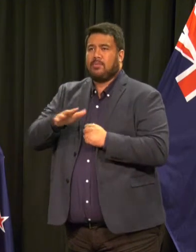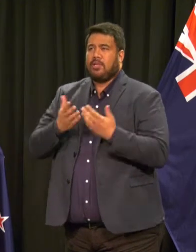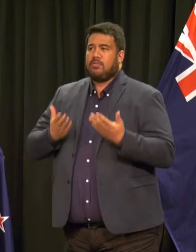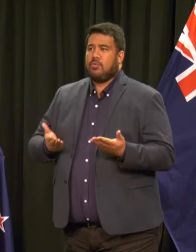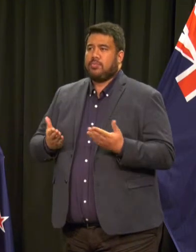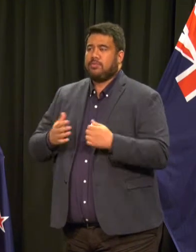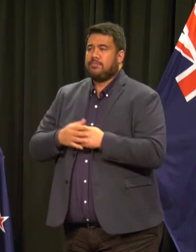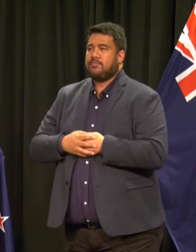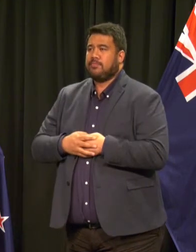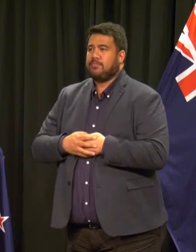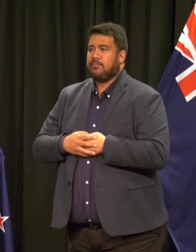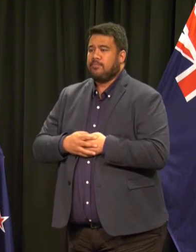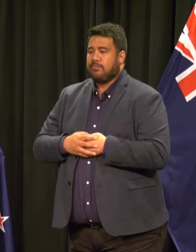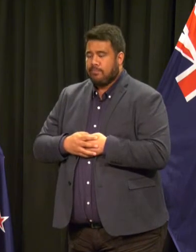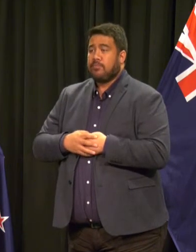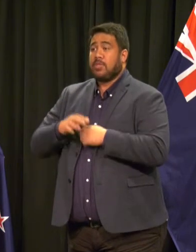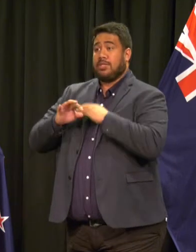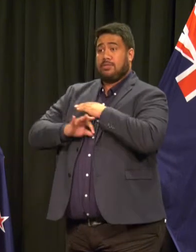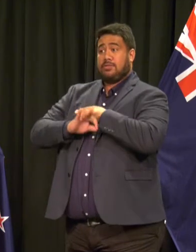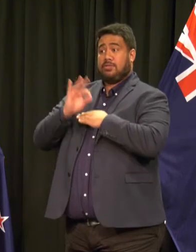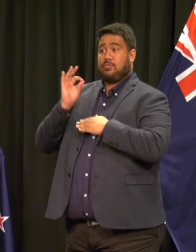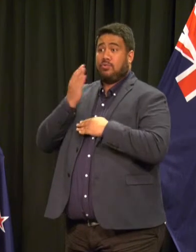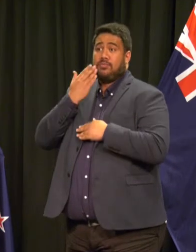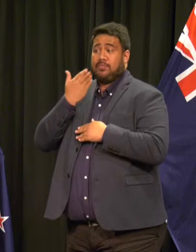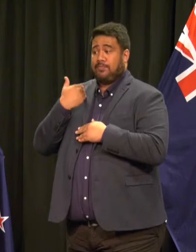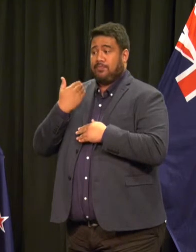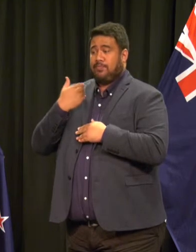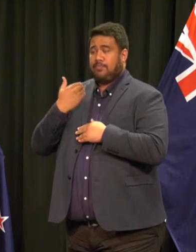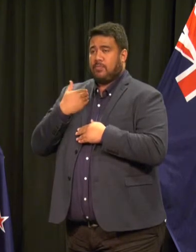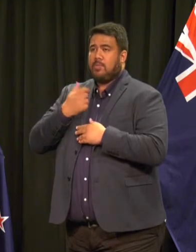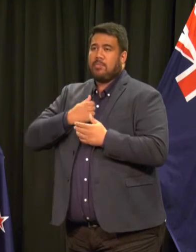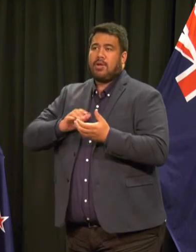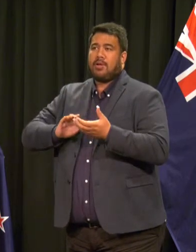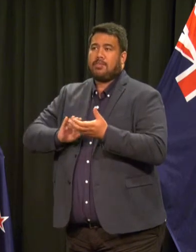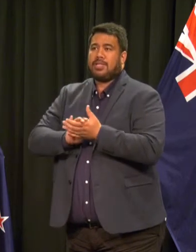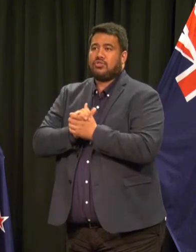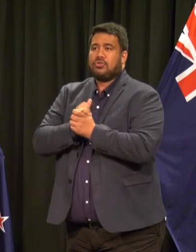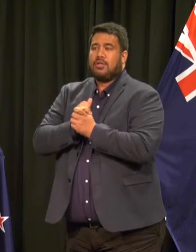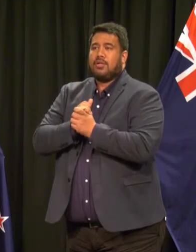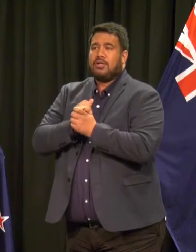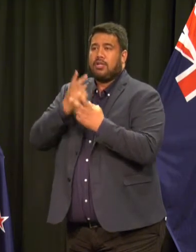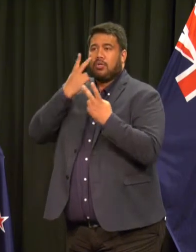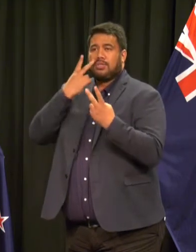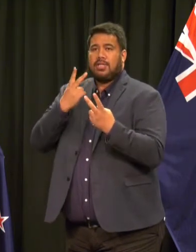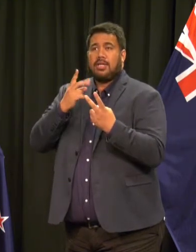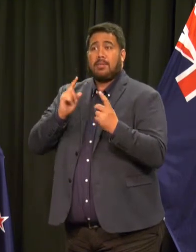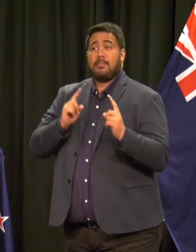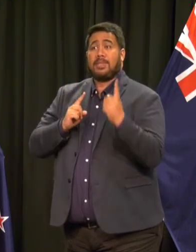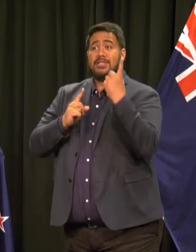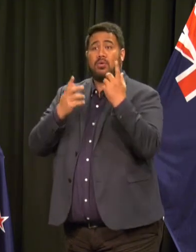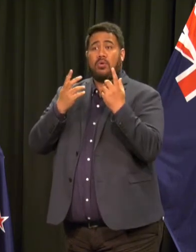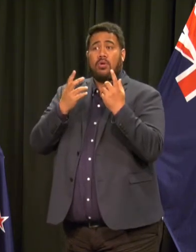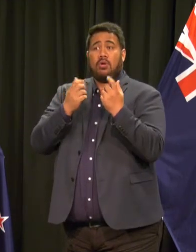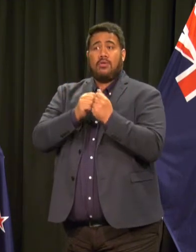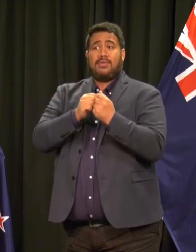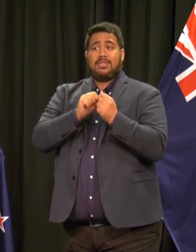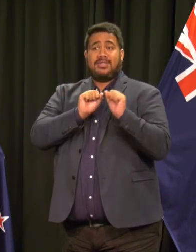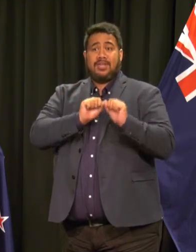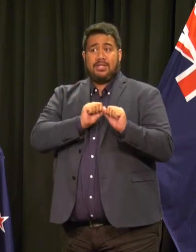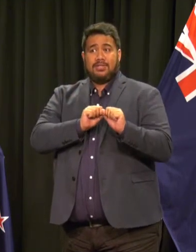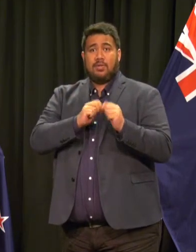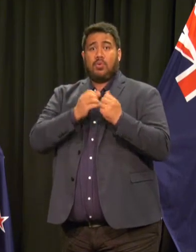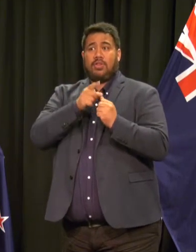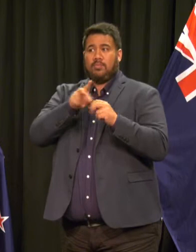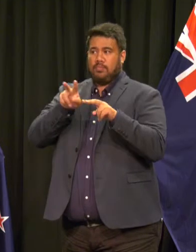And this morning I had the pleasure to see, alongside the Minister of Defence, the arrival of our